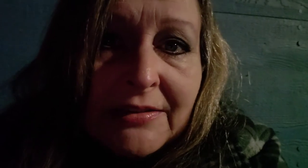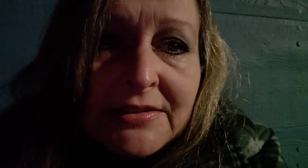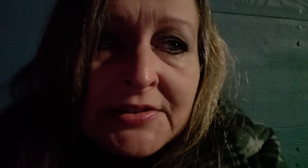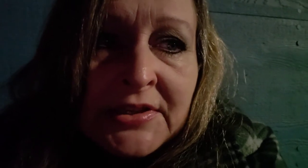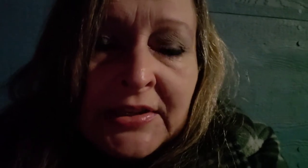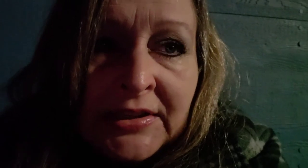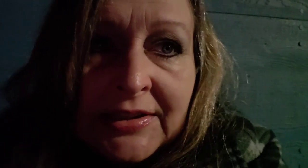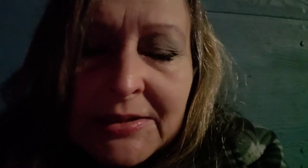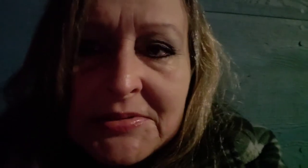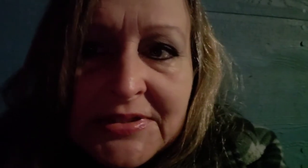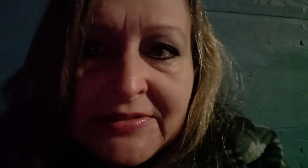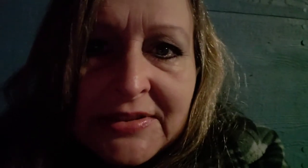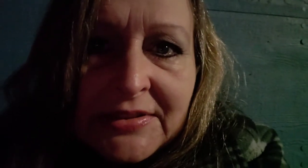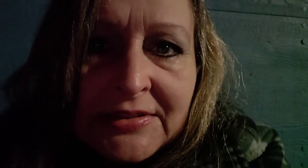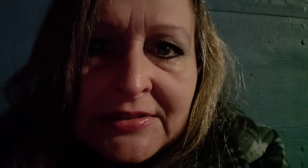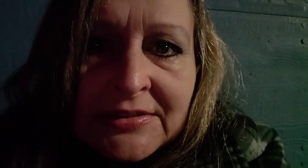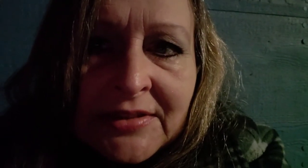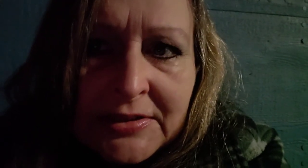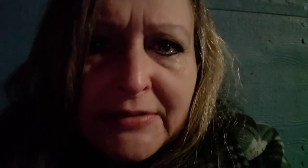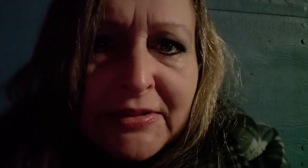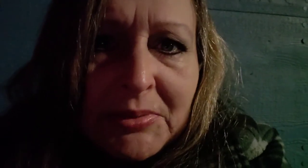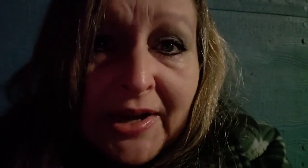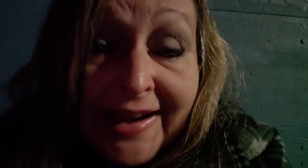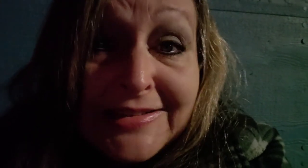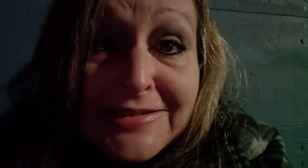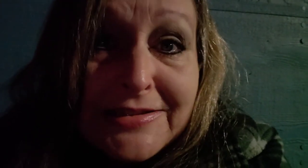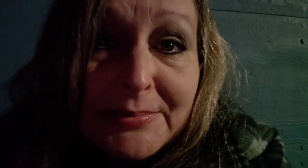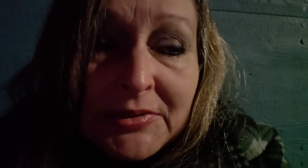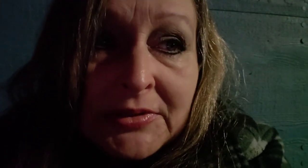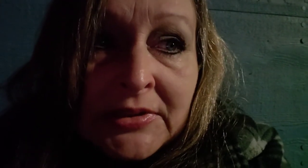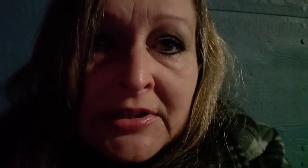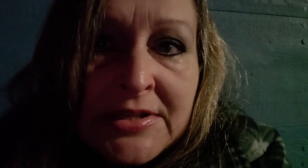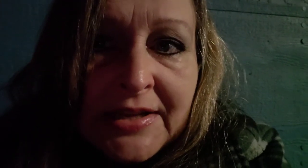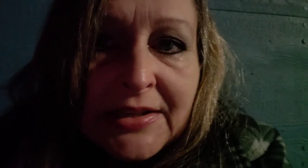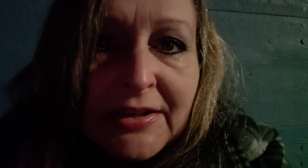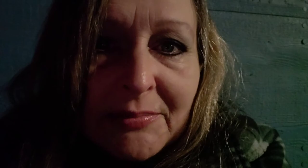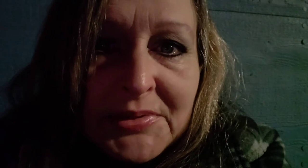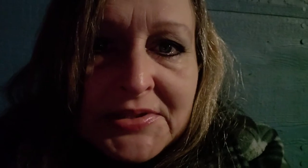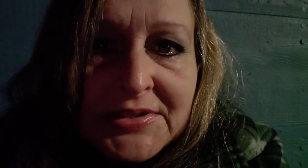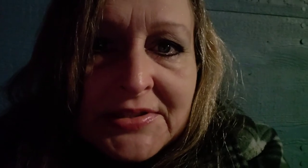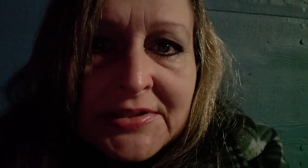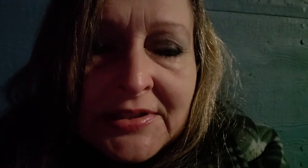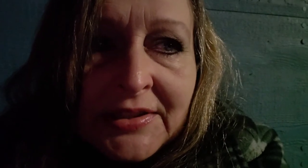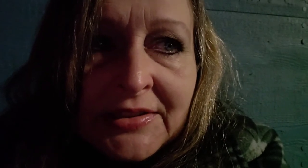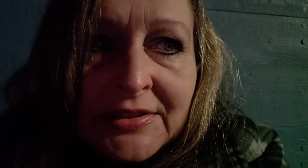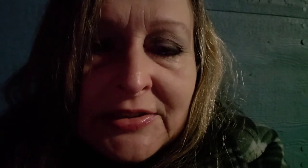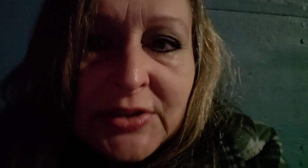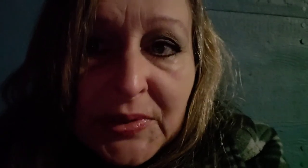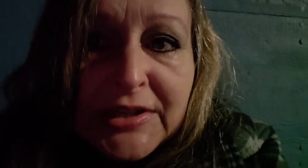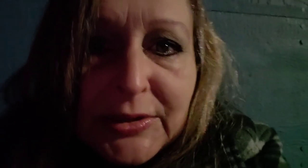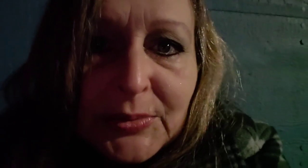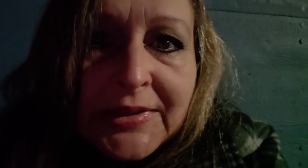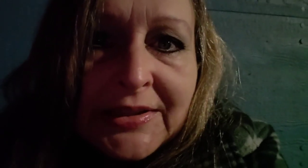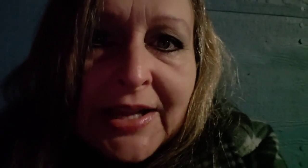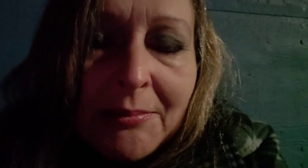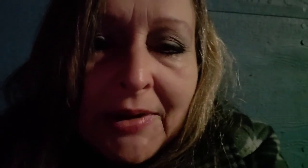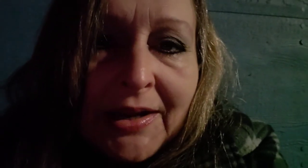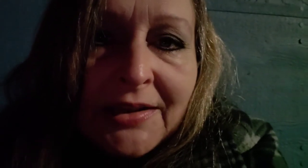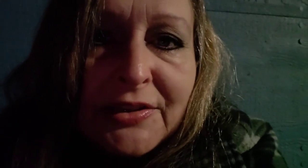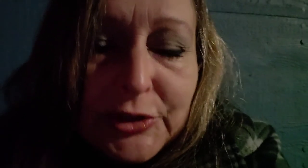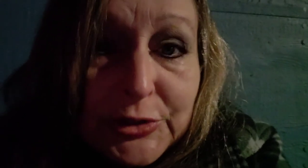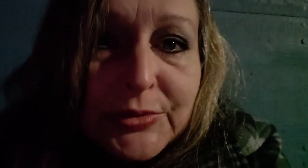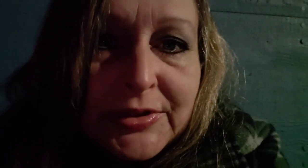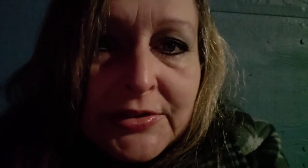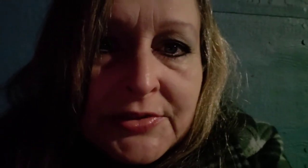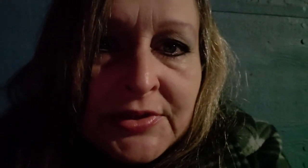the virus. And he was over there in like November and December taking care of business. So he knew when he came